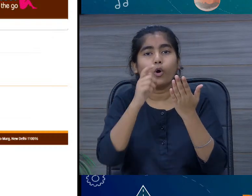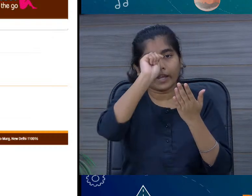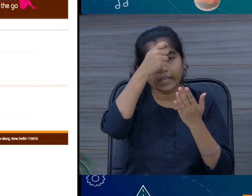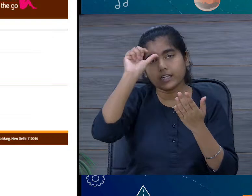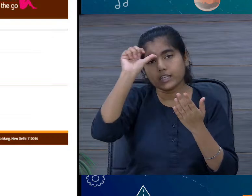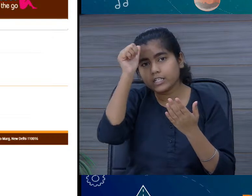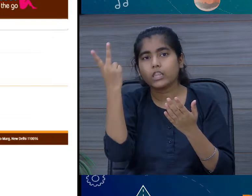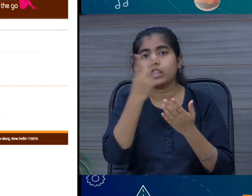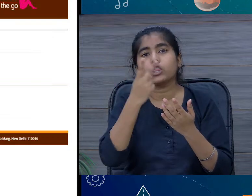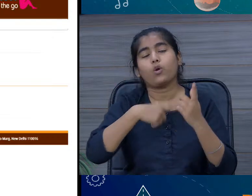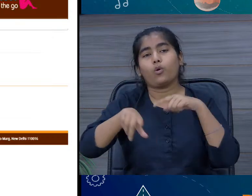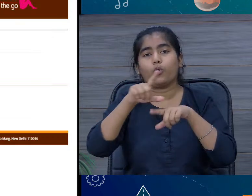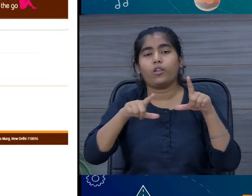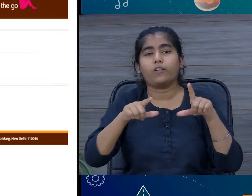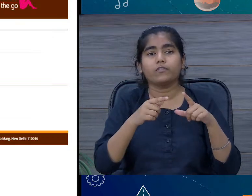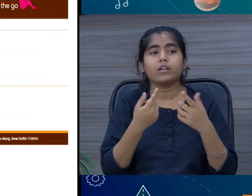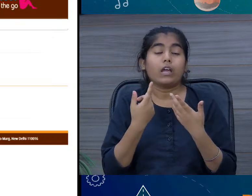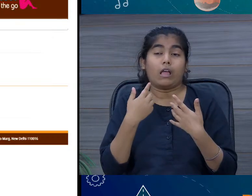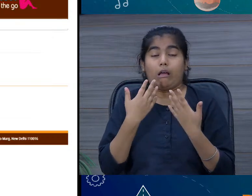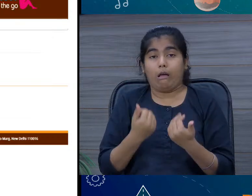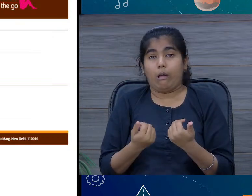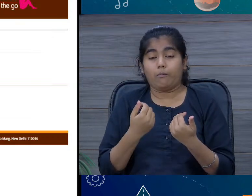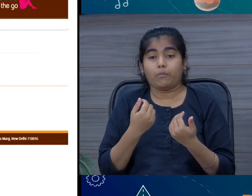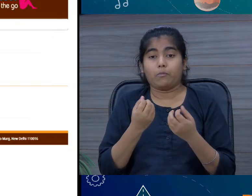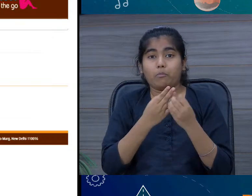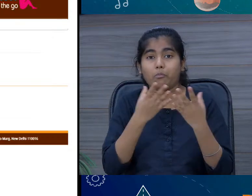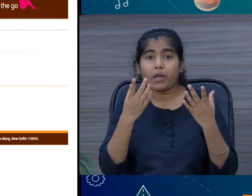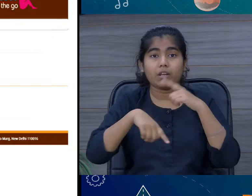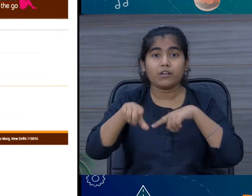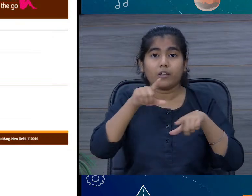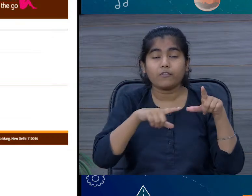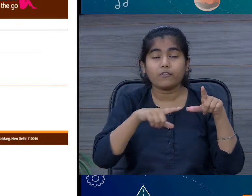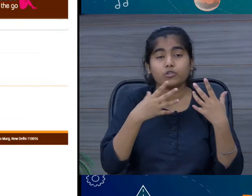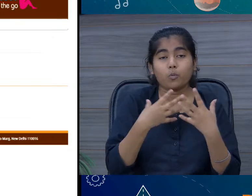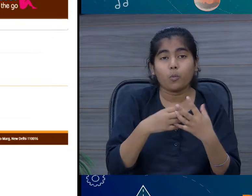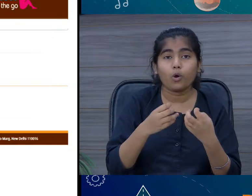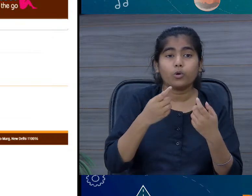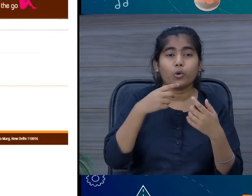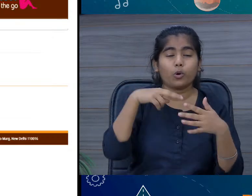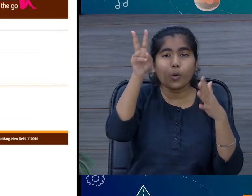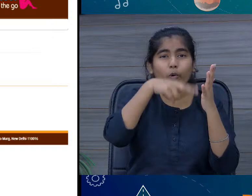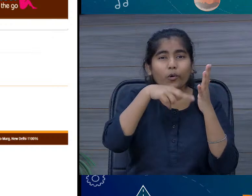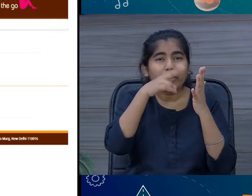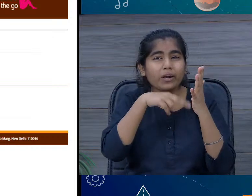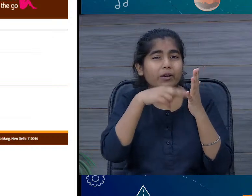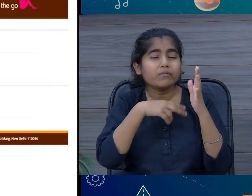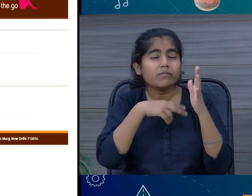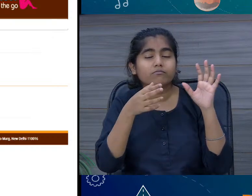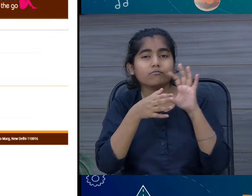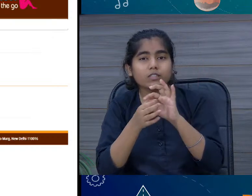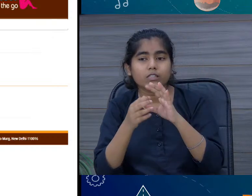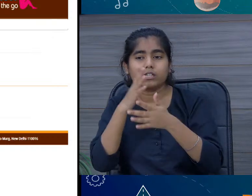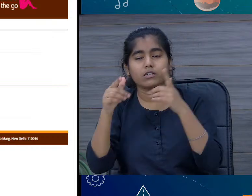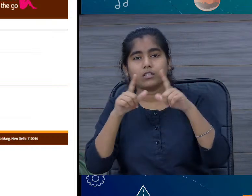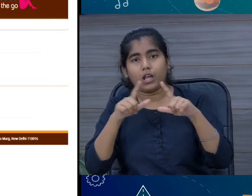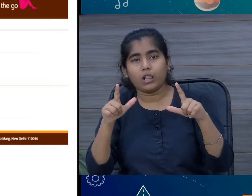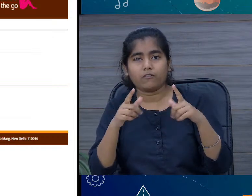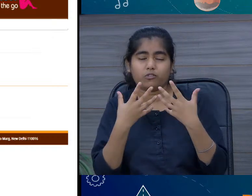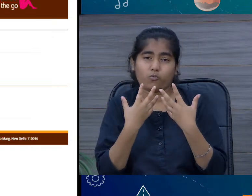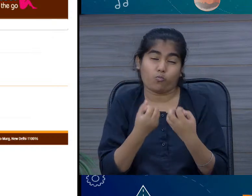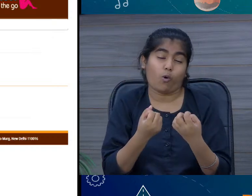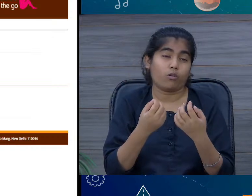Now many of my friends who might like to read this book in sign language or would